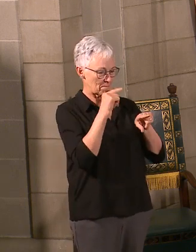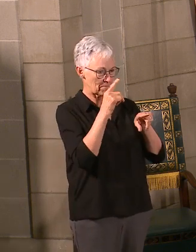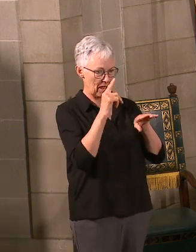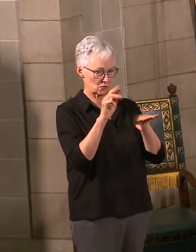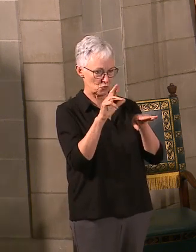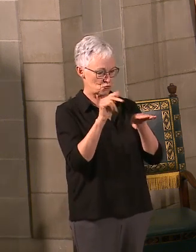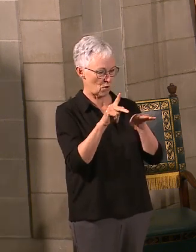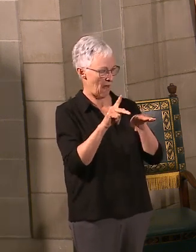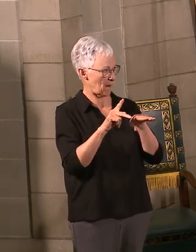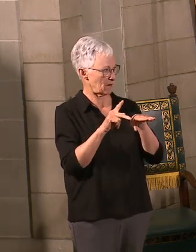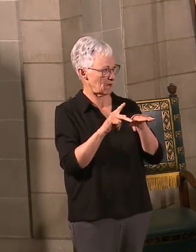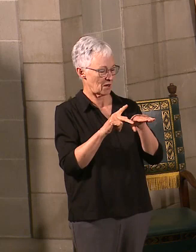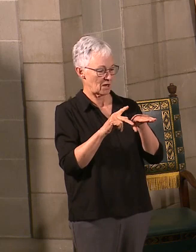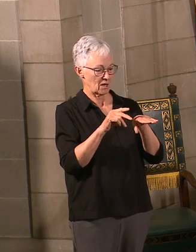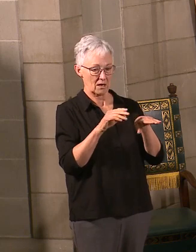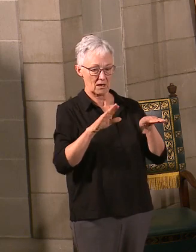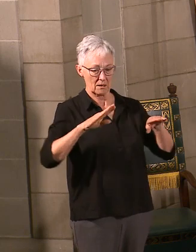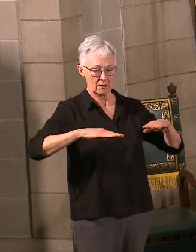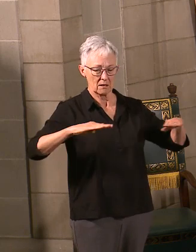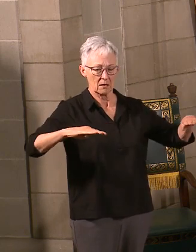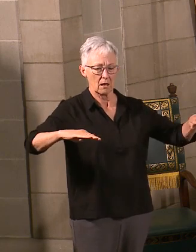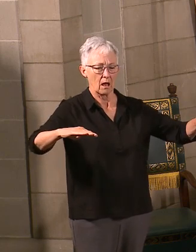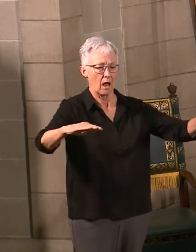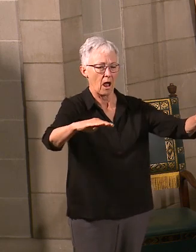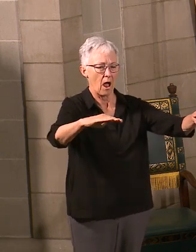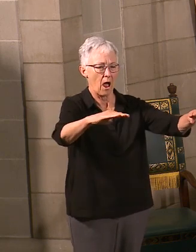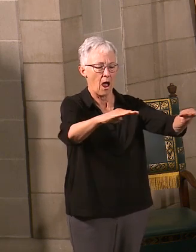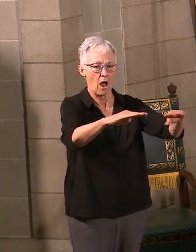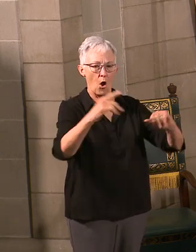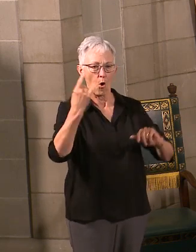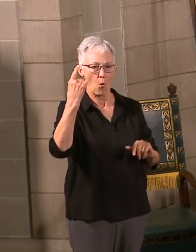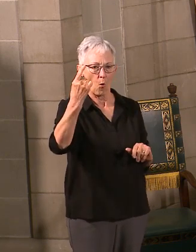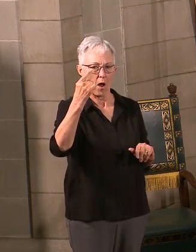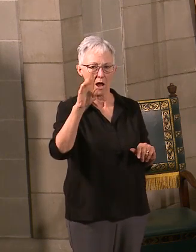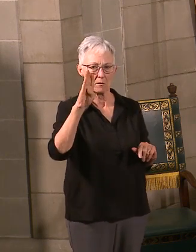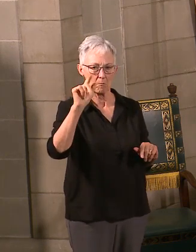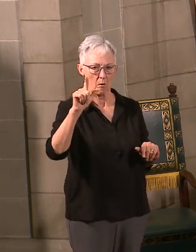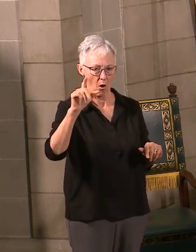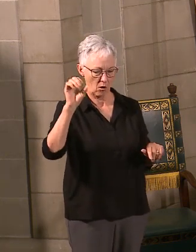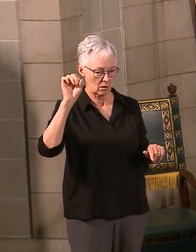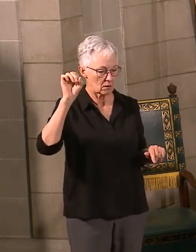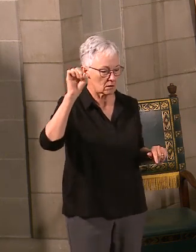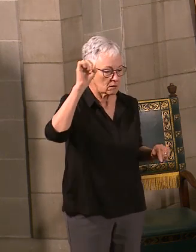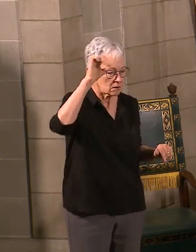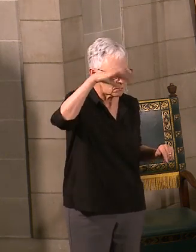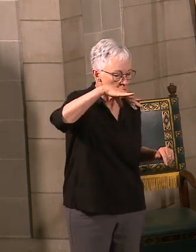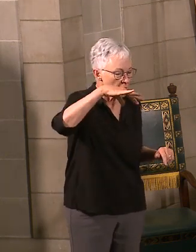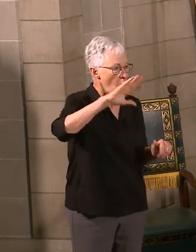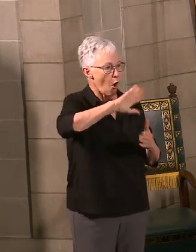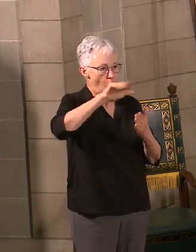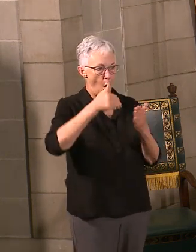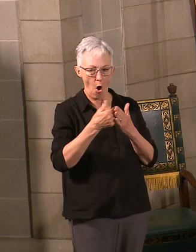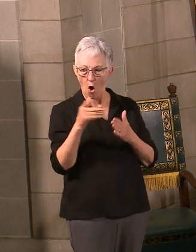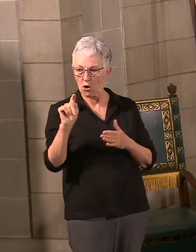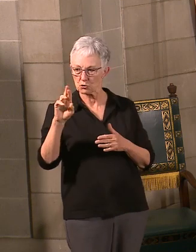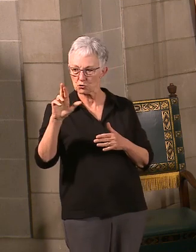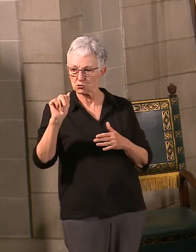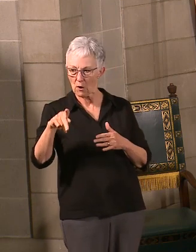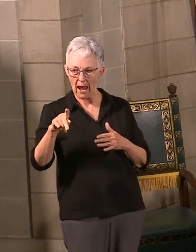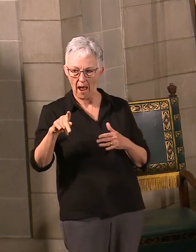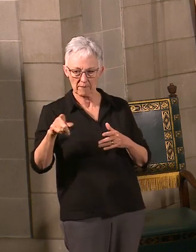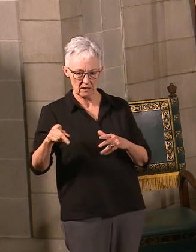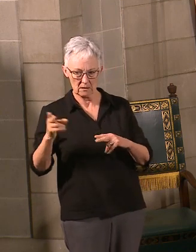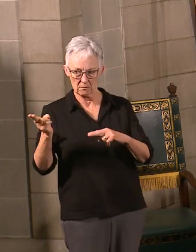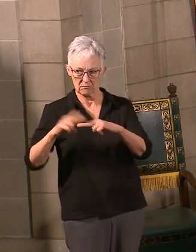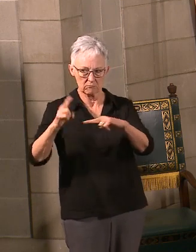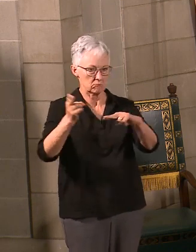together, and they throw a ping pong ball on top, every one of them goes off within like a few seconds. But if you space them apart